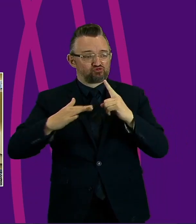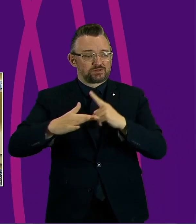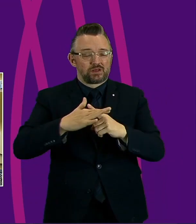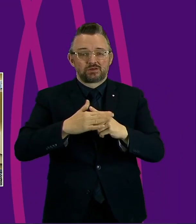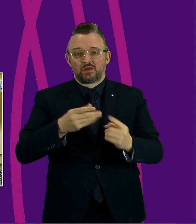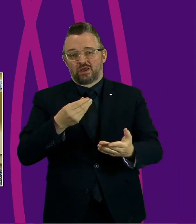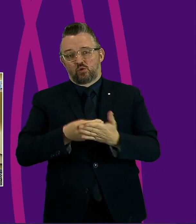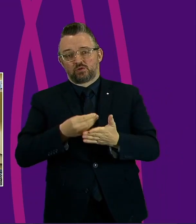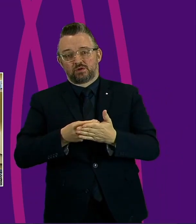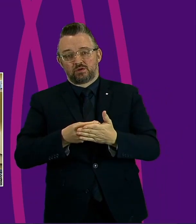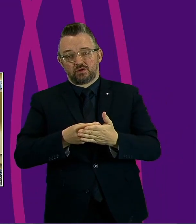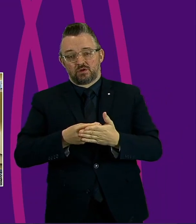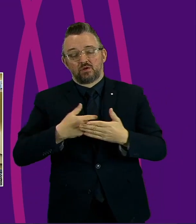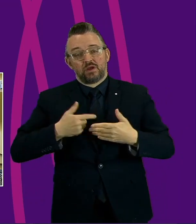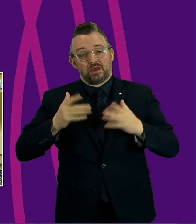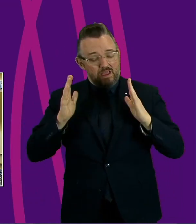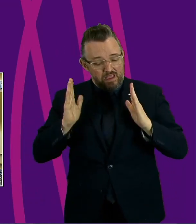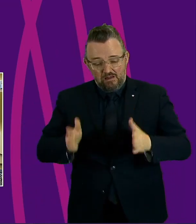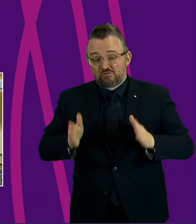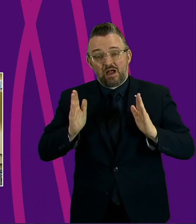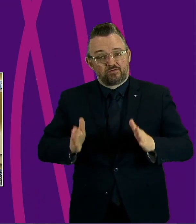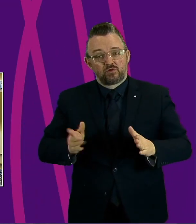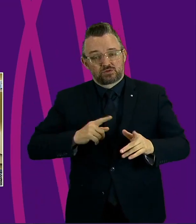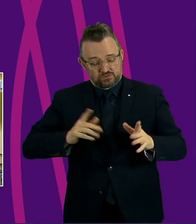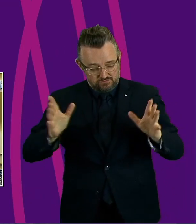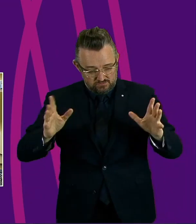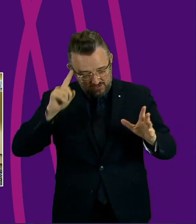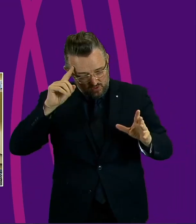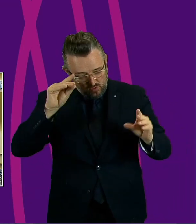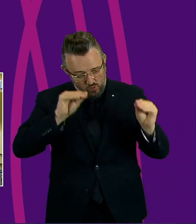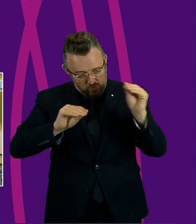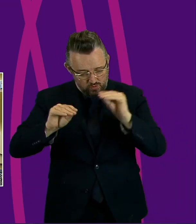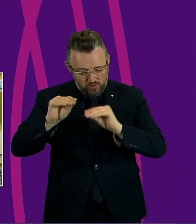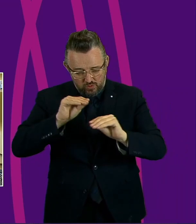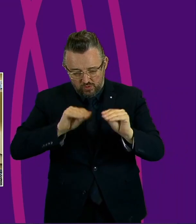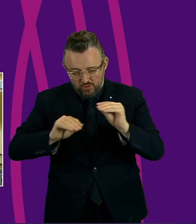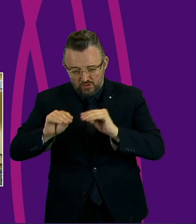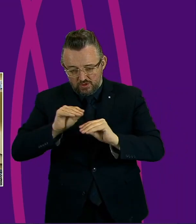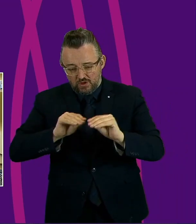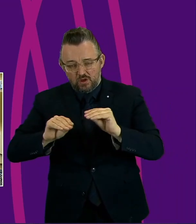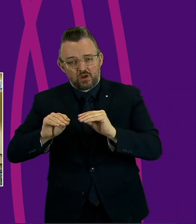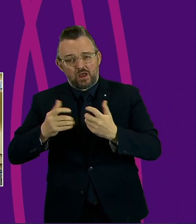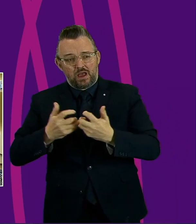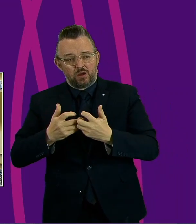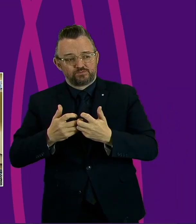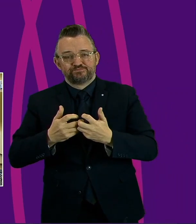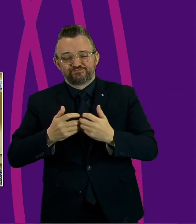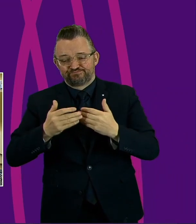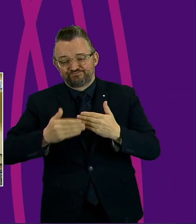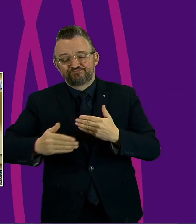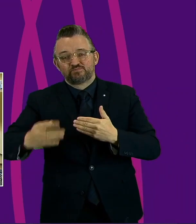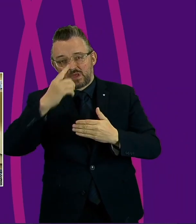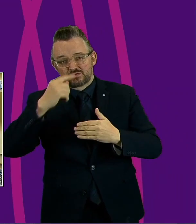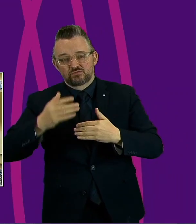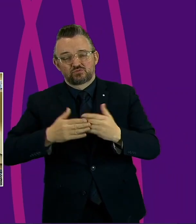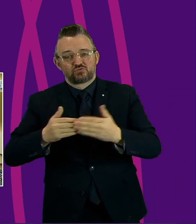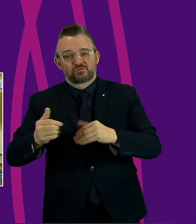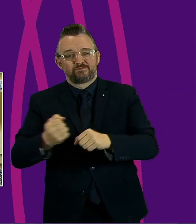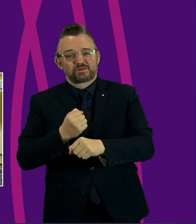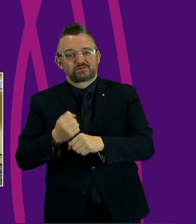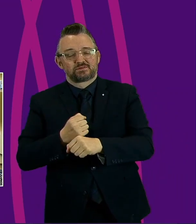going to have to methodically and systematically and carefully work our way through how we fix the impacts, where it's done damage, and